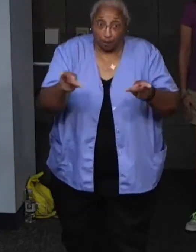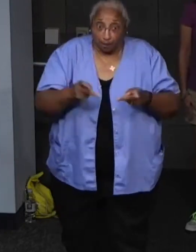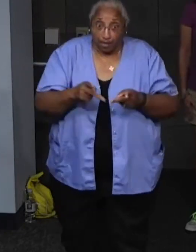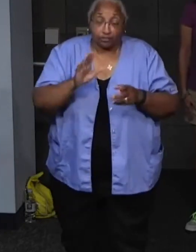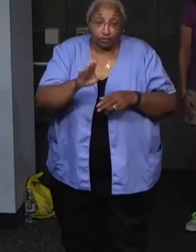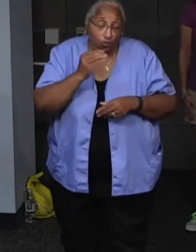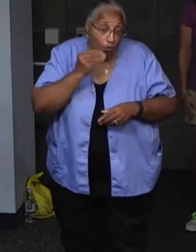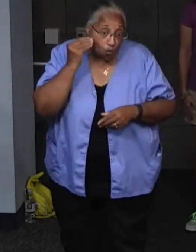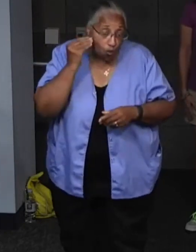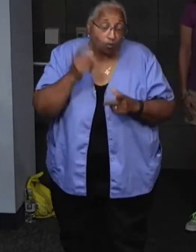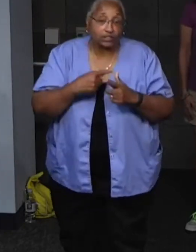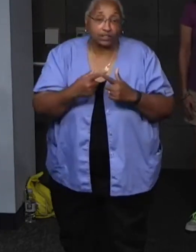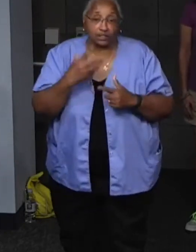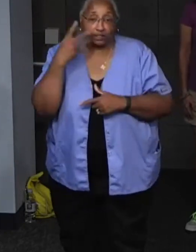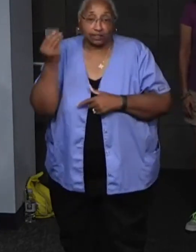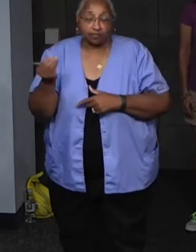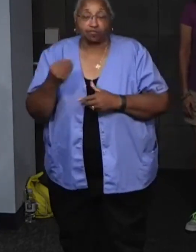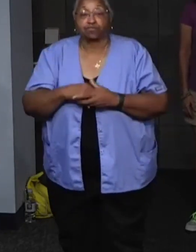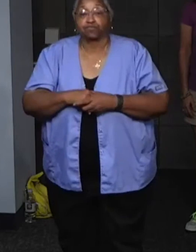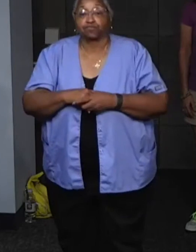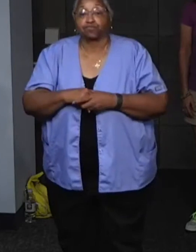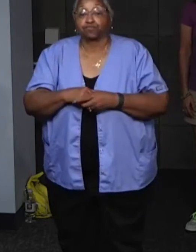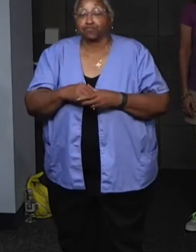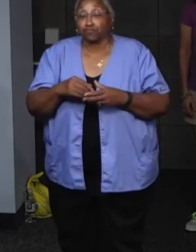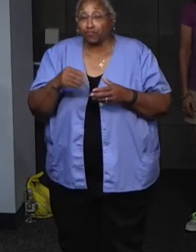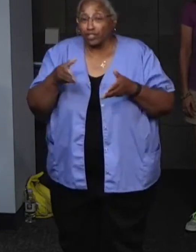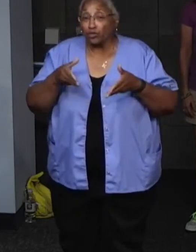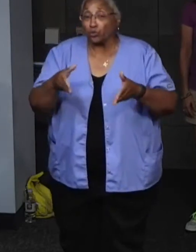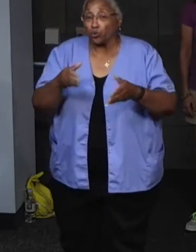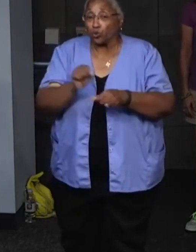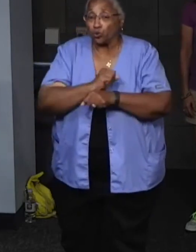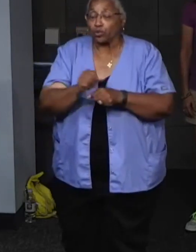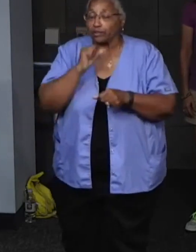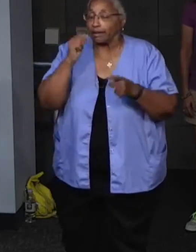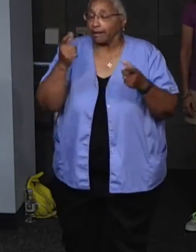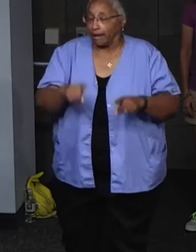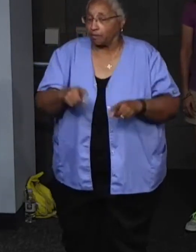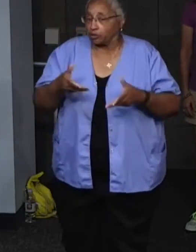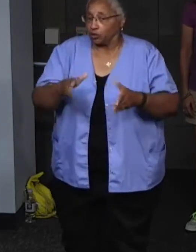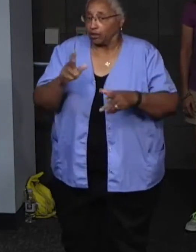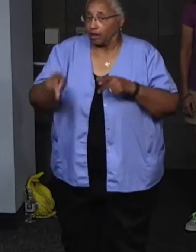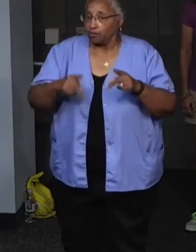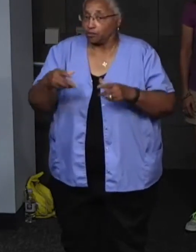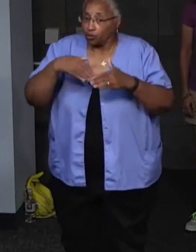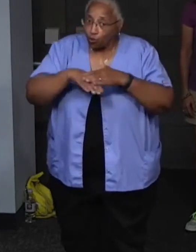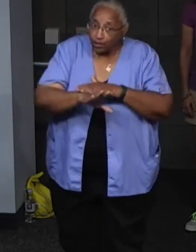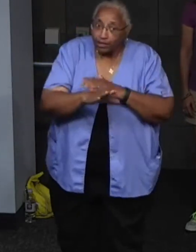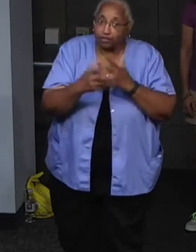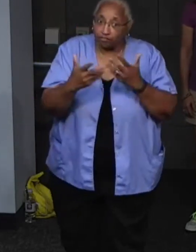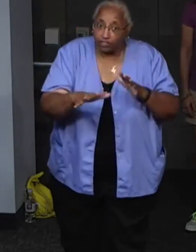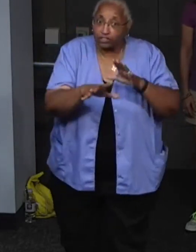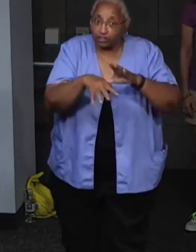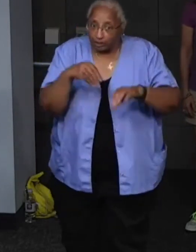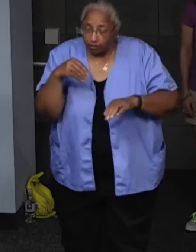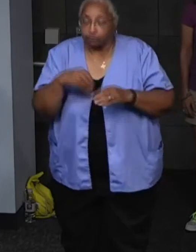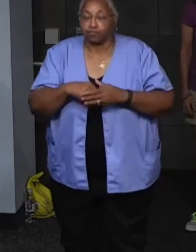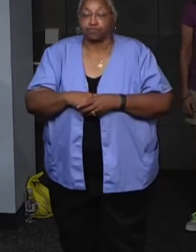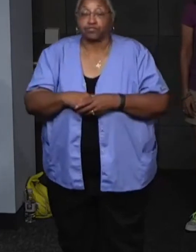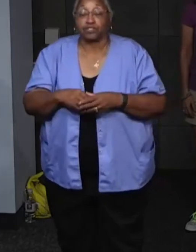the road work was not happening as we speak, allowing those residents to get in and get out. But with that finishing